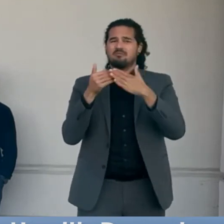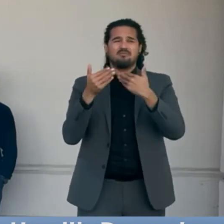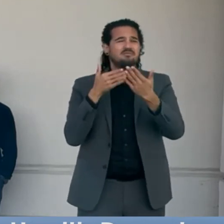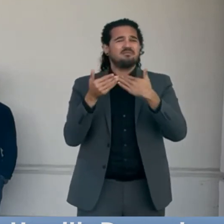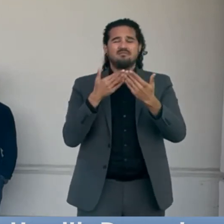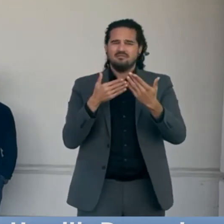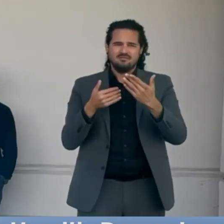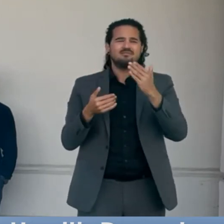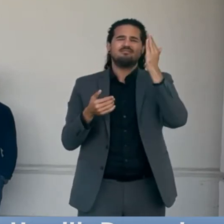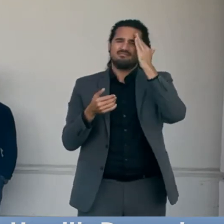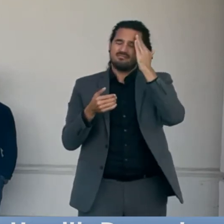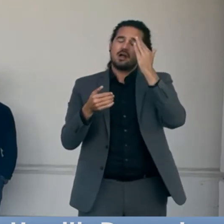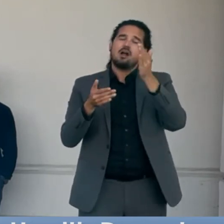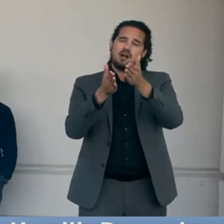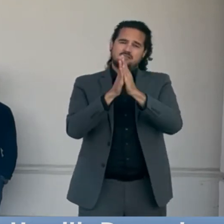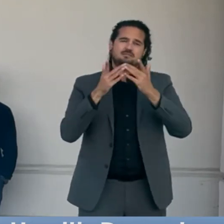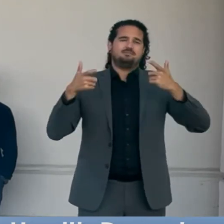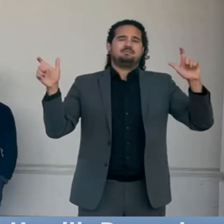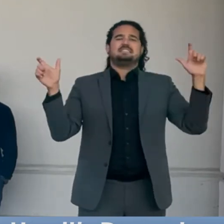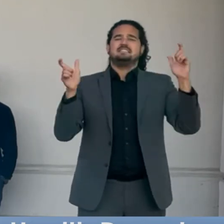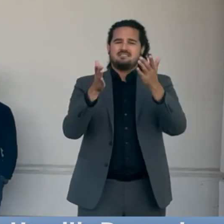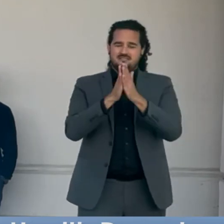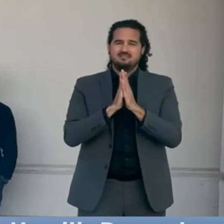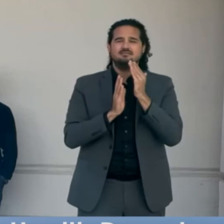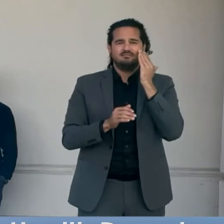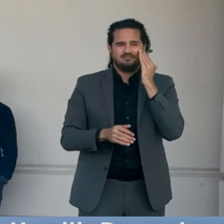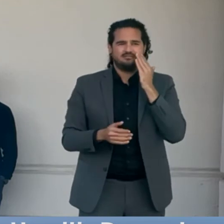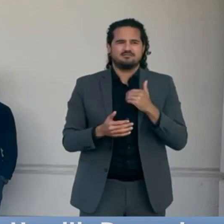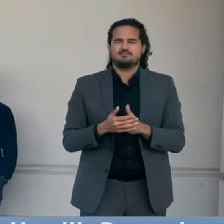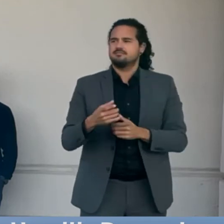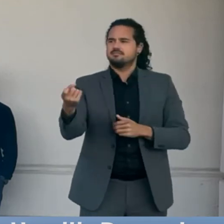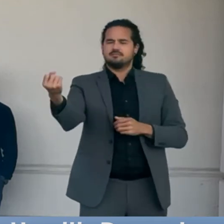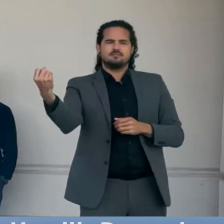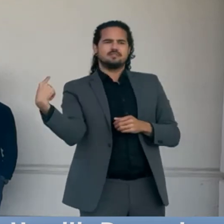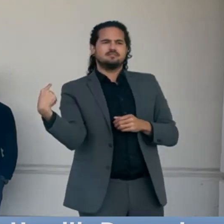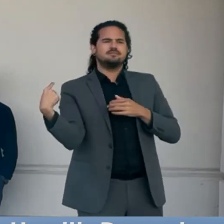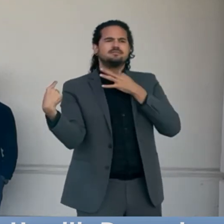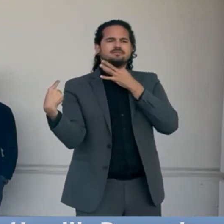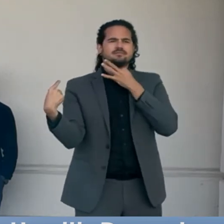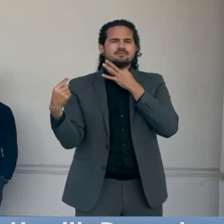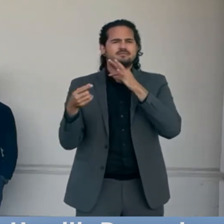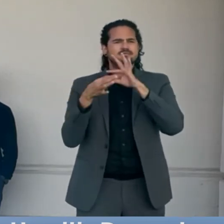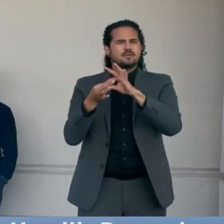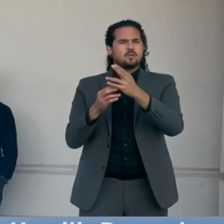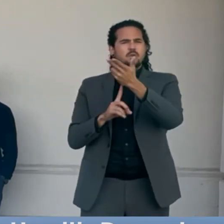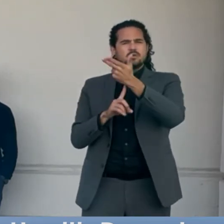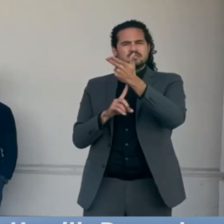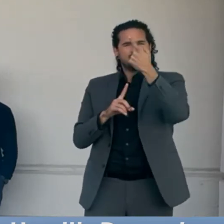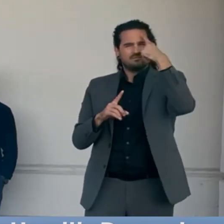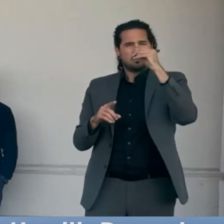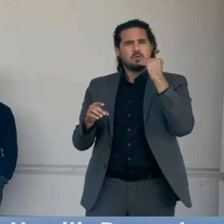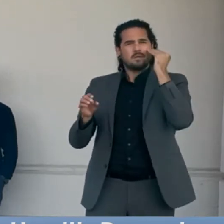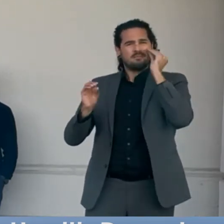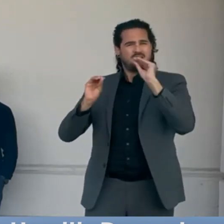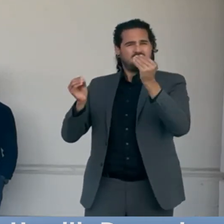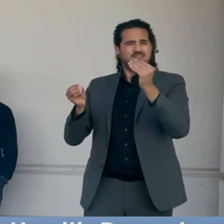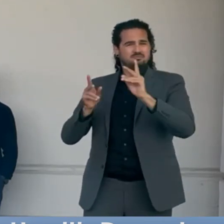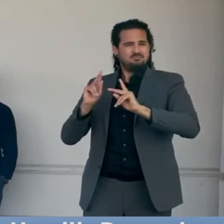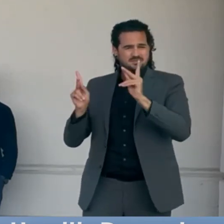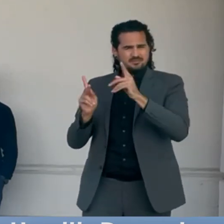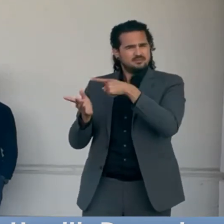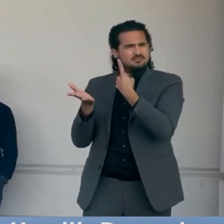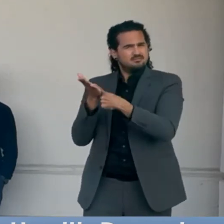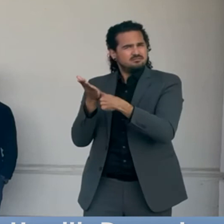mention specifically was hotel rooms for people maybe that were homeless. Can you expand on that part? Sure. So the county has